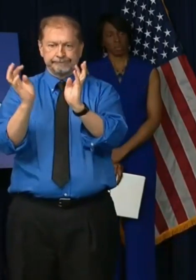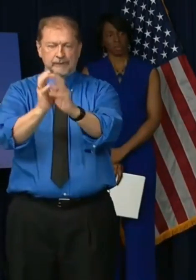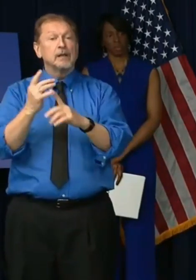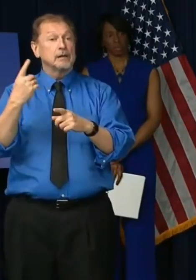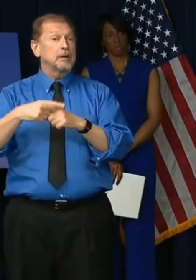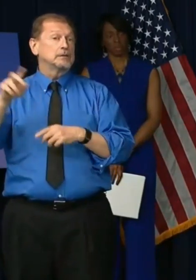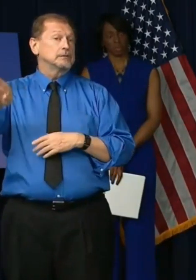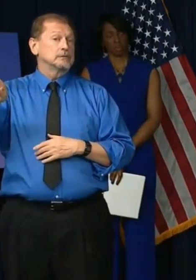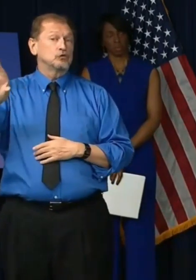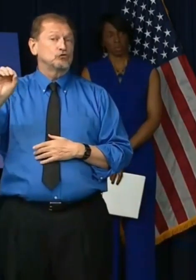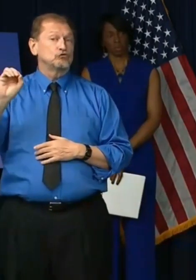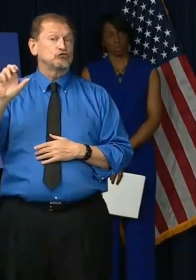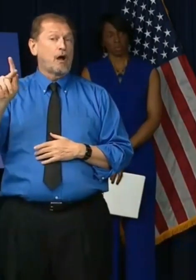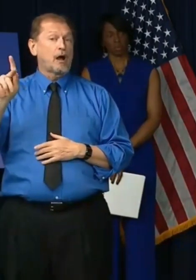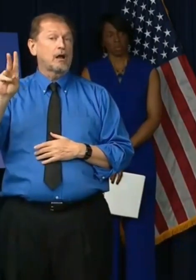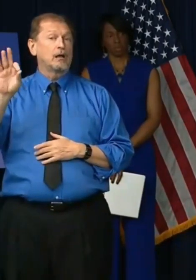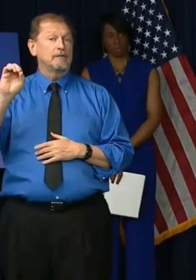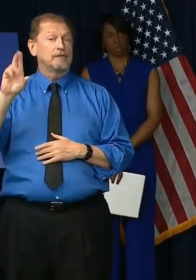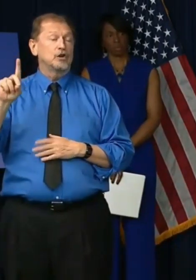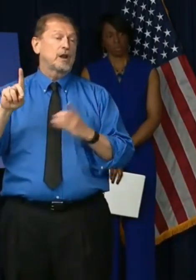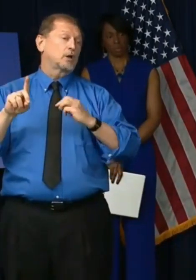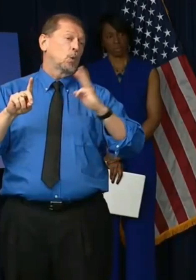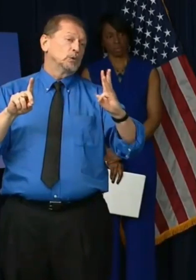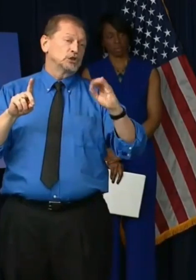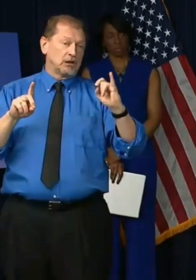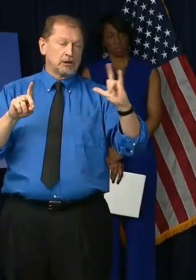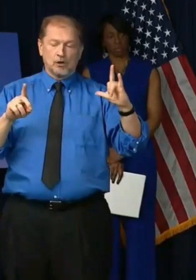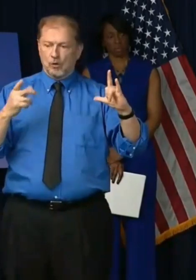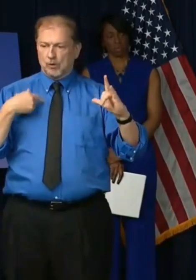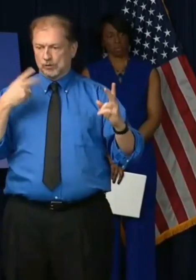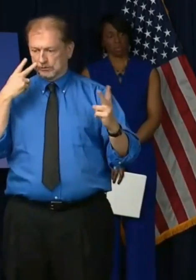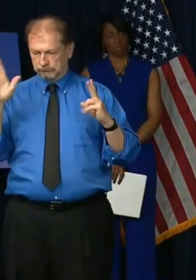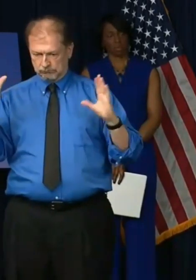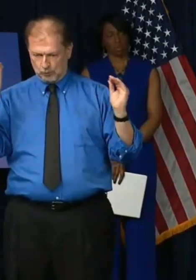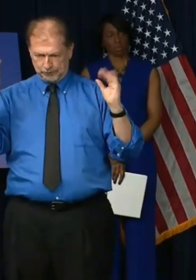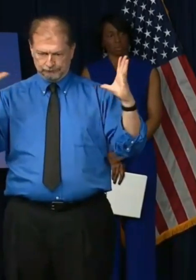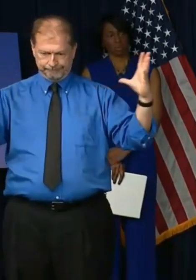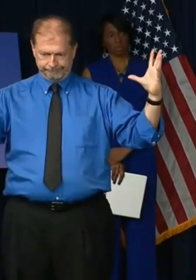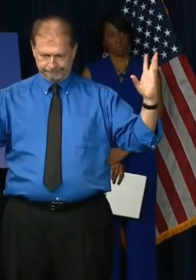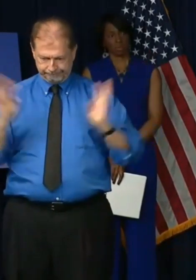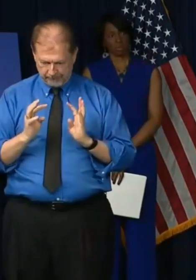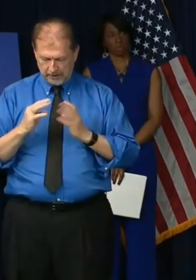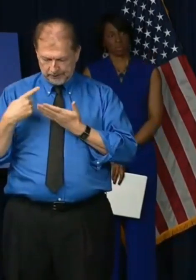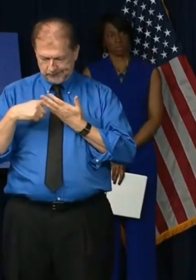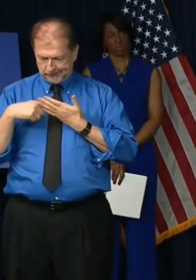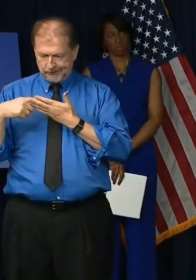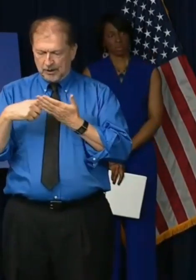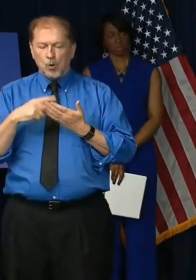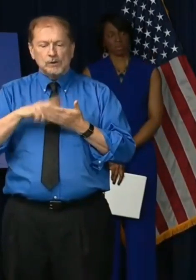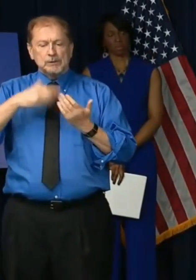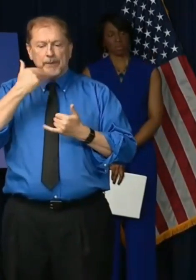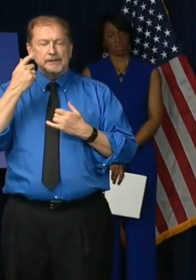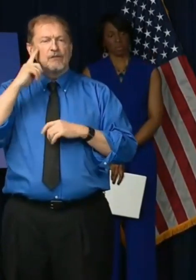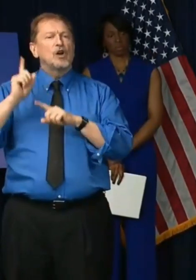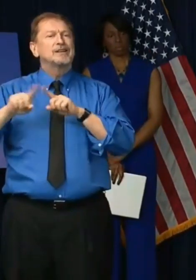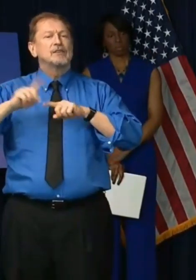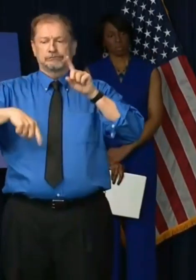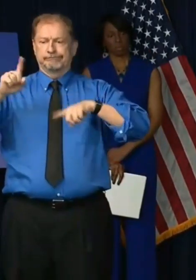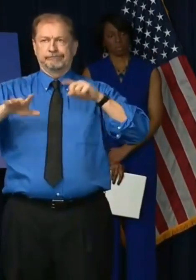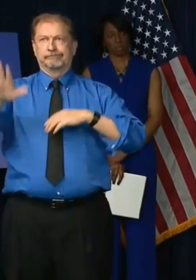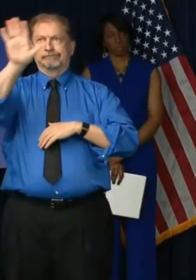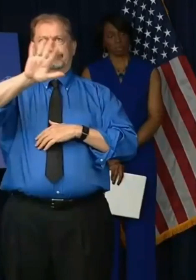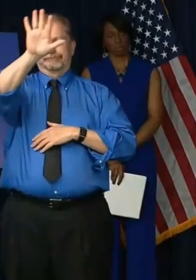area too, and western Illinois, and making sure that we're taking into account the real diversity of the state and all the industries